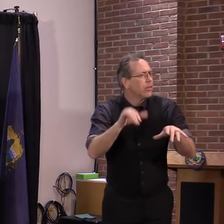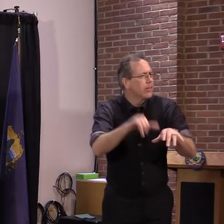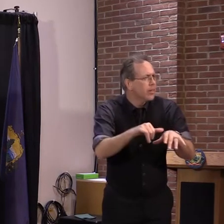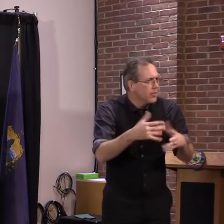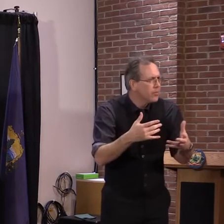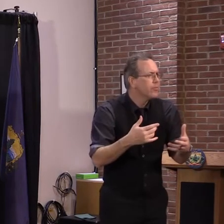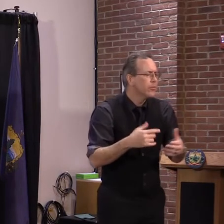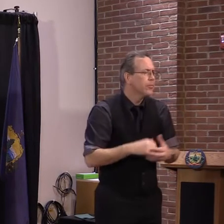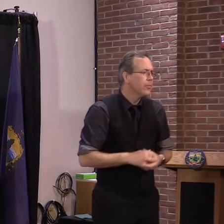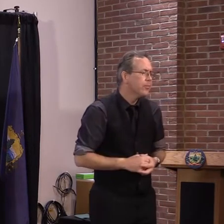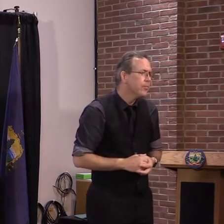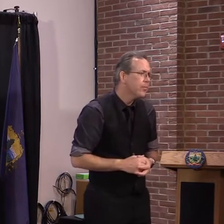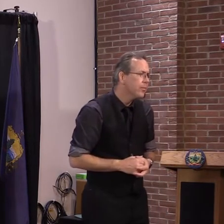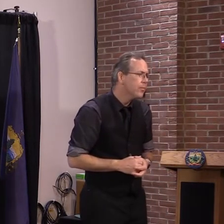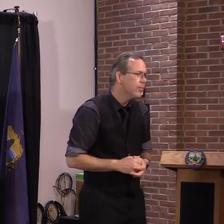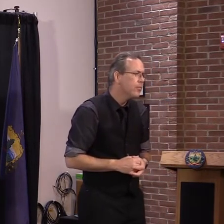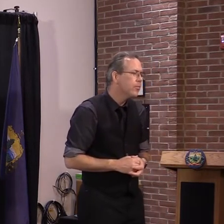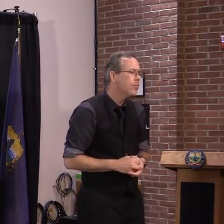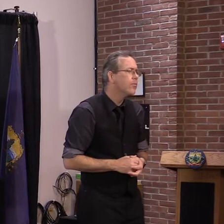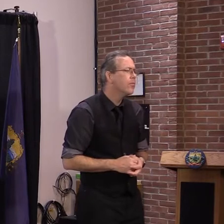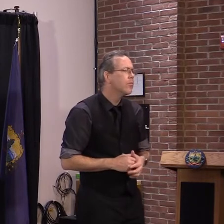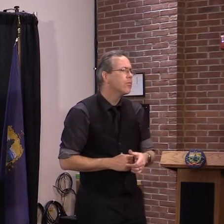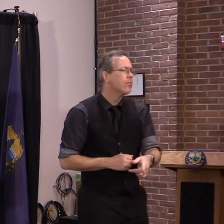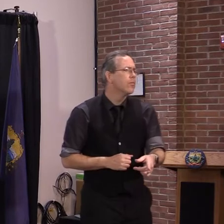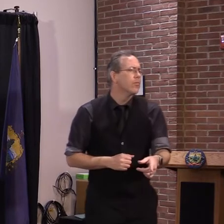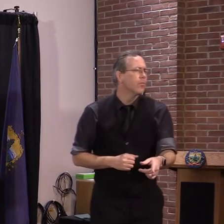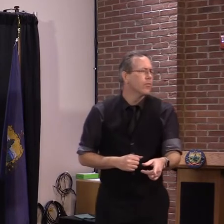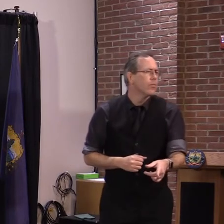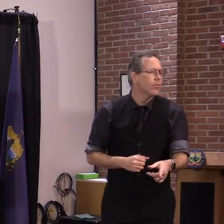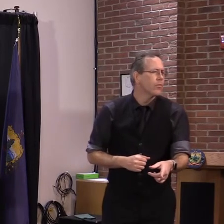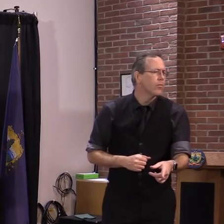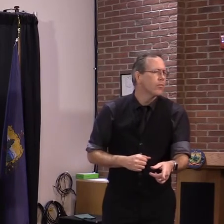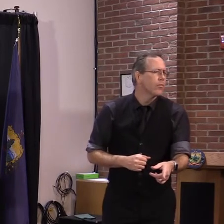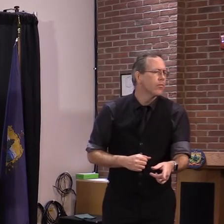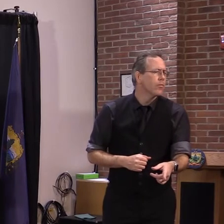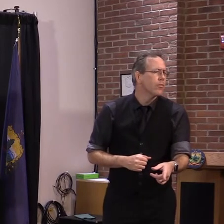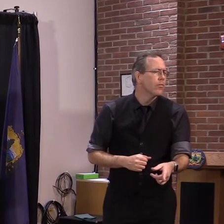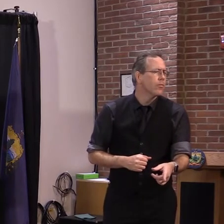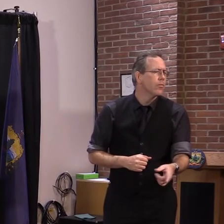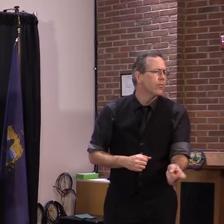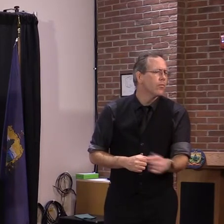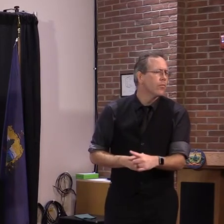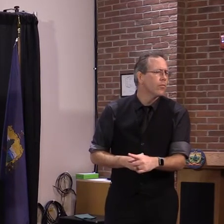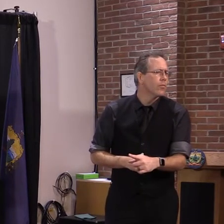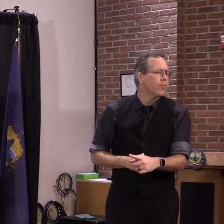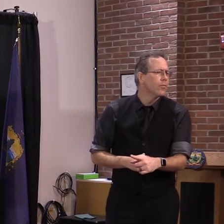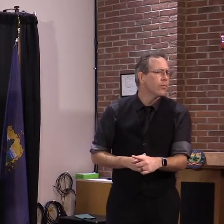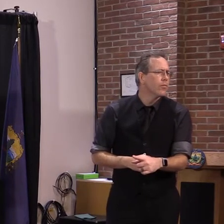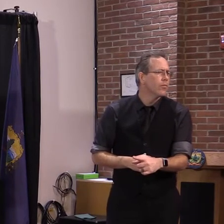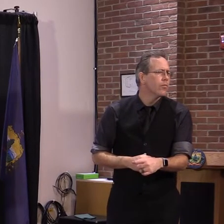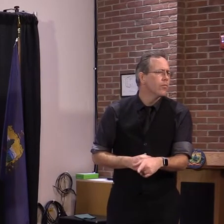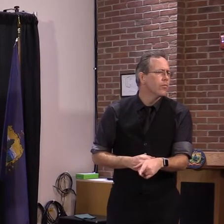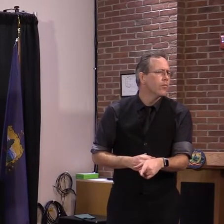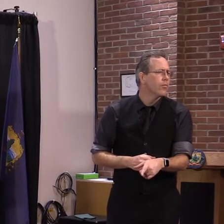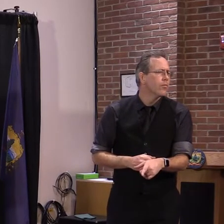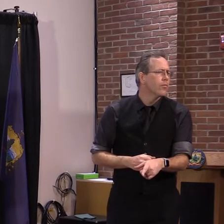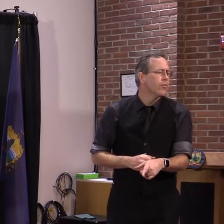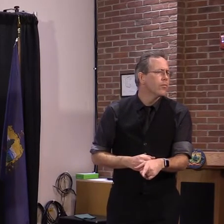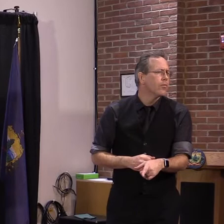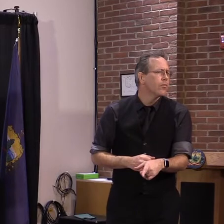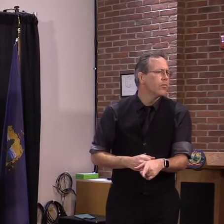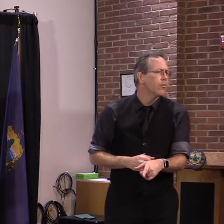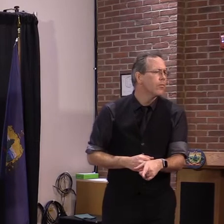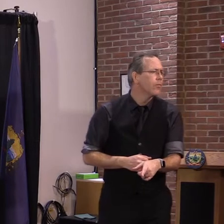replicate. Do you ever have asked the state police to go out and ask for more